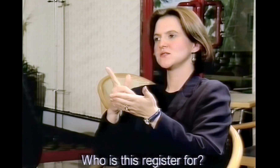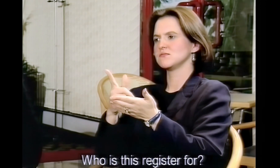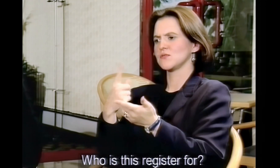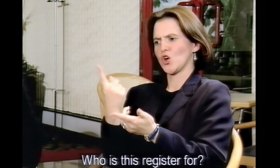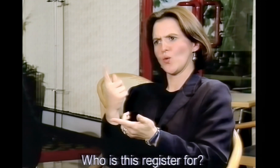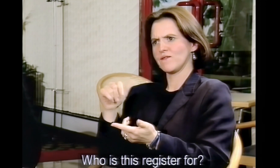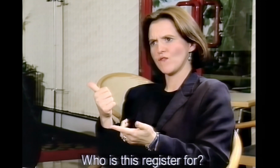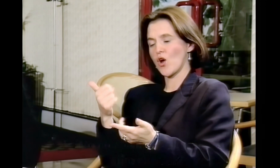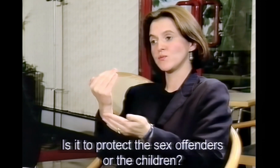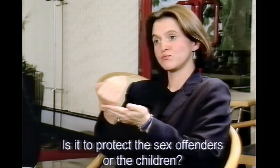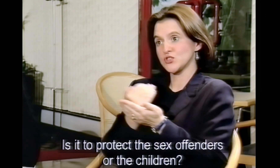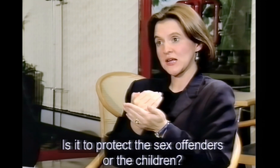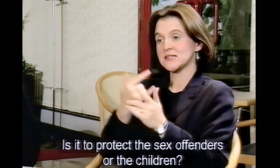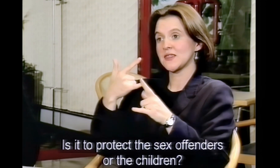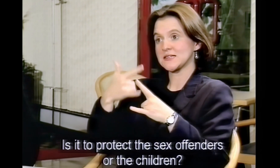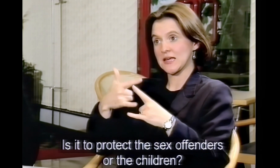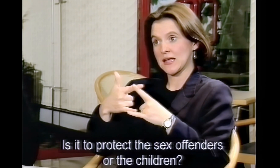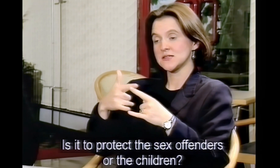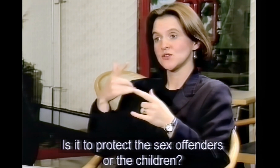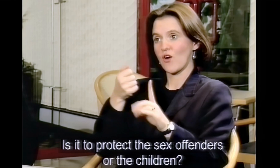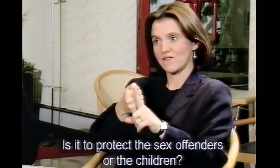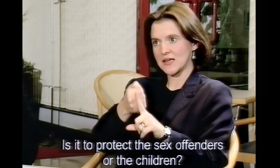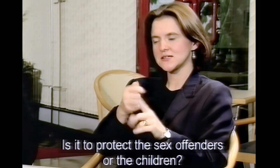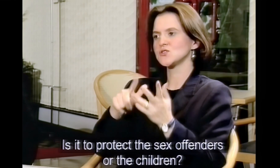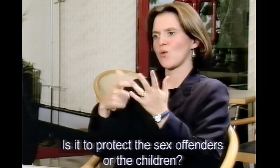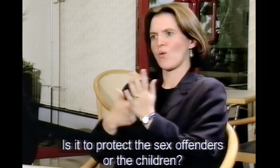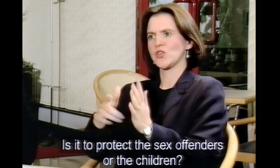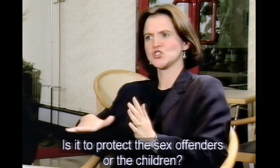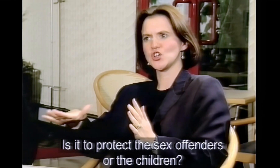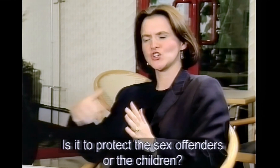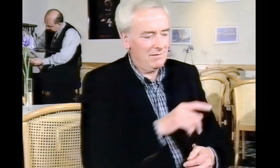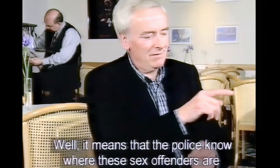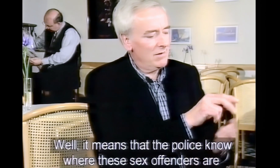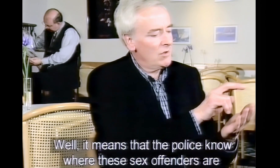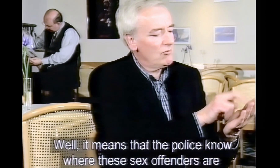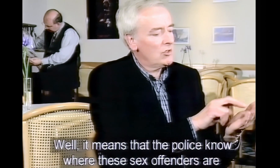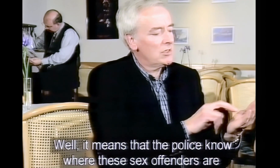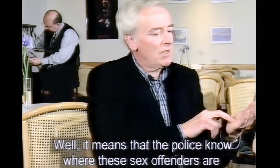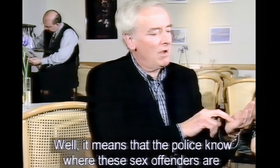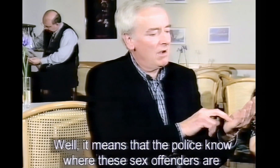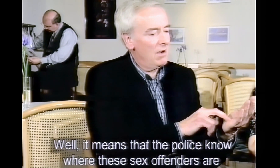for? Is it to protect the sex offenders or the children? Well, it means that the